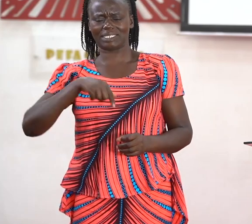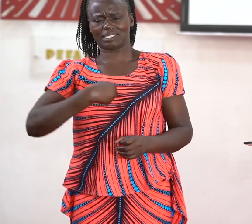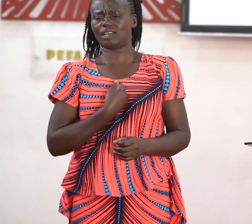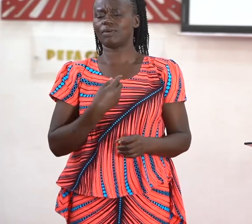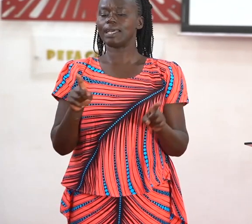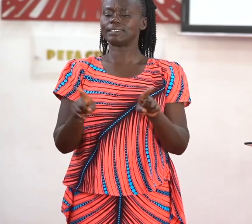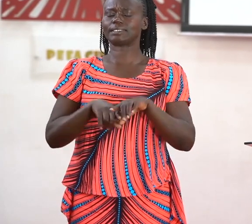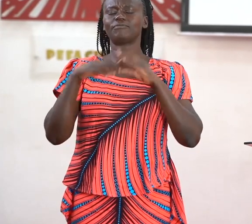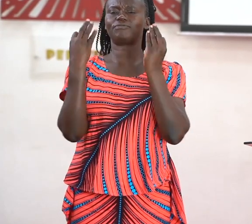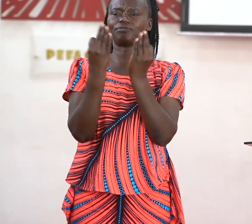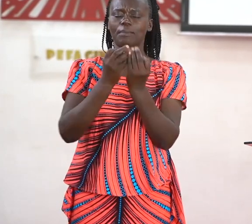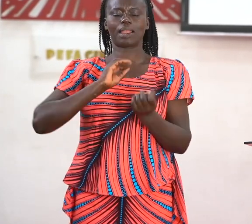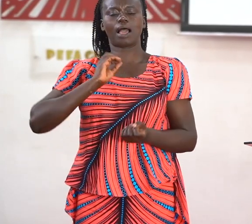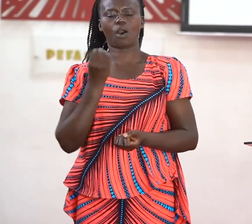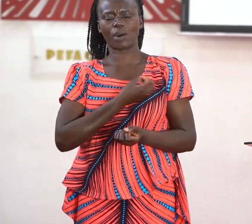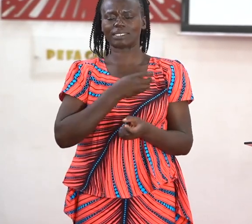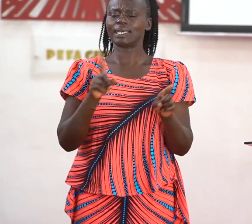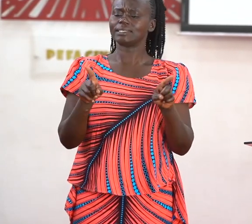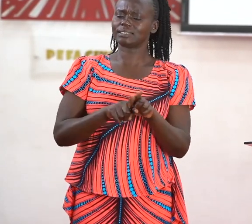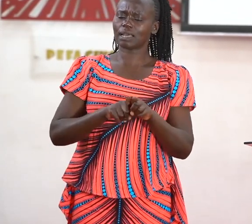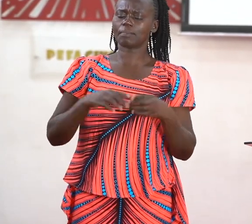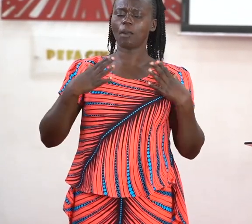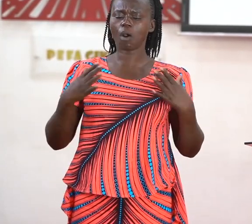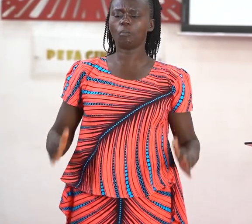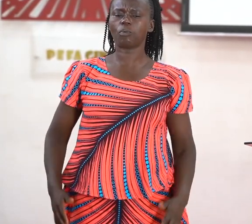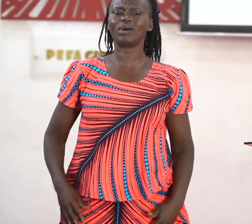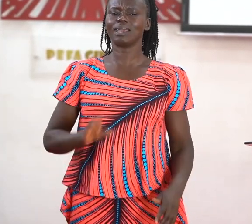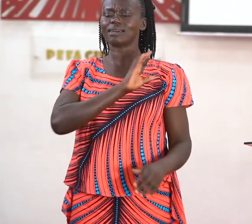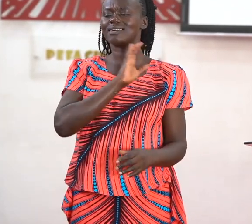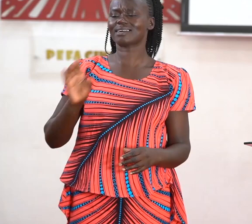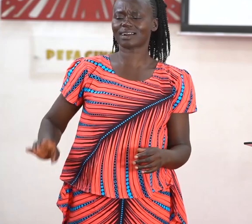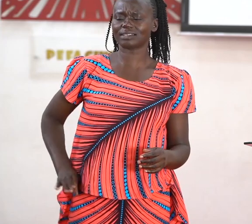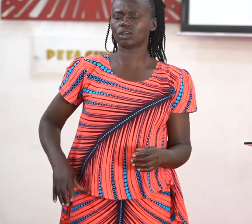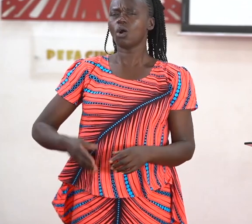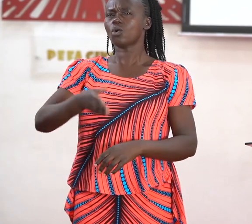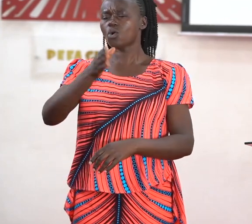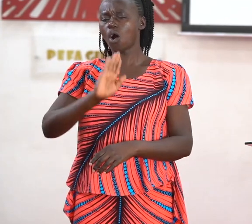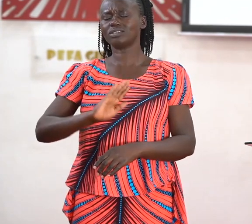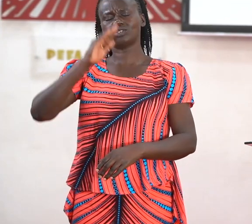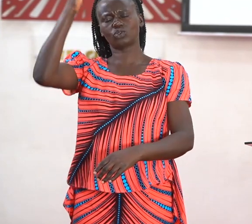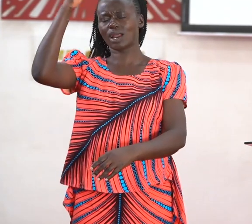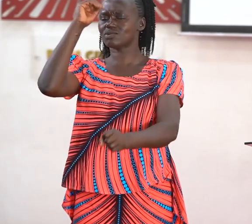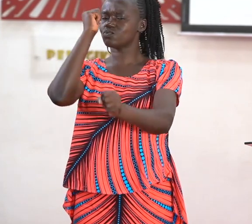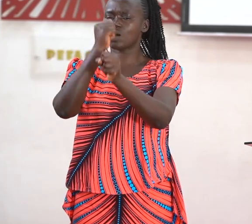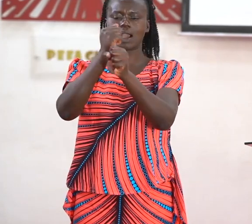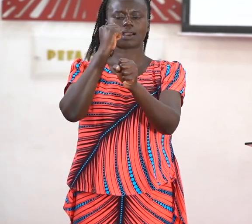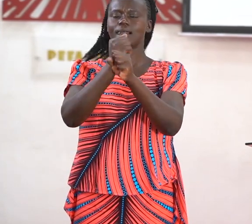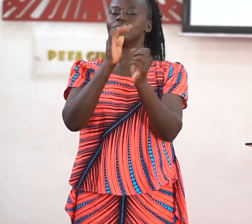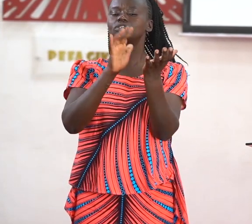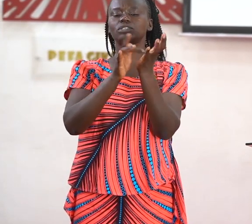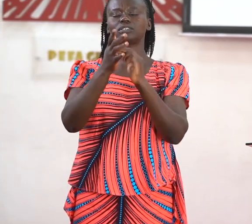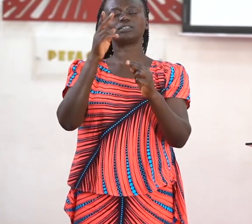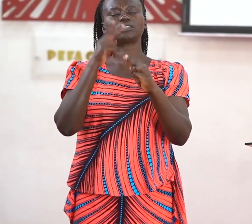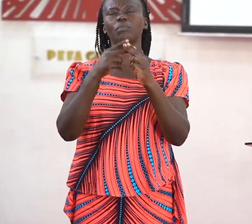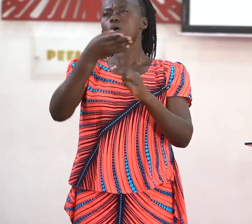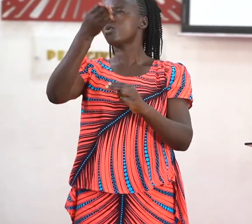families, oh God, and even the body of Christ, indeed you are still at work. in the name of Jesus. You are still